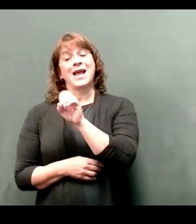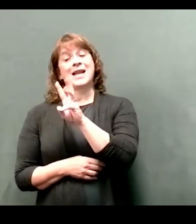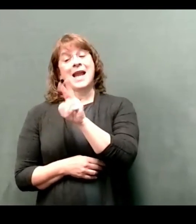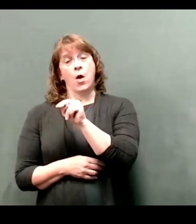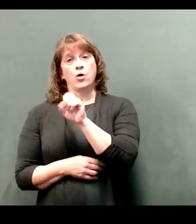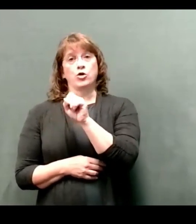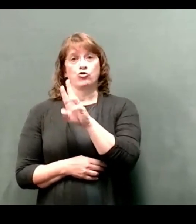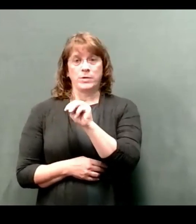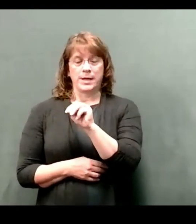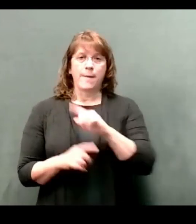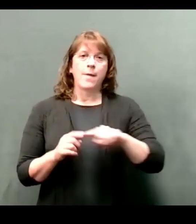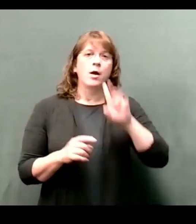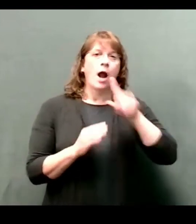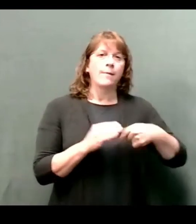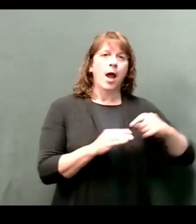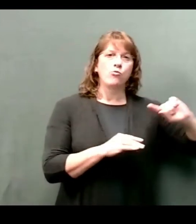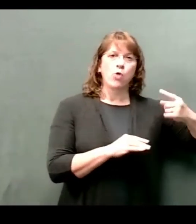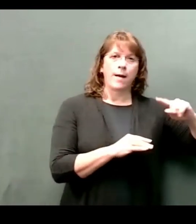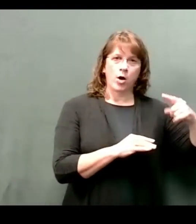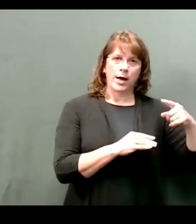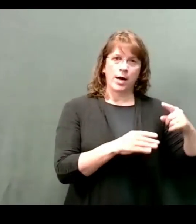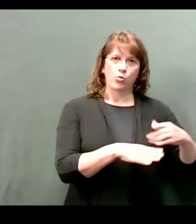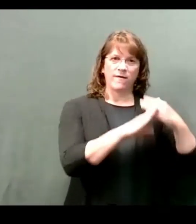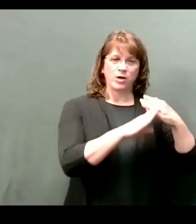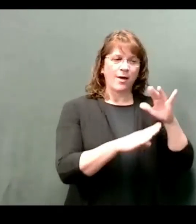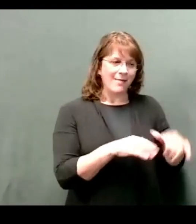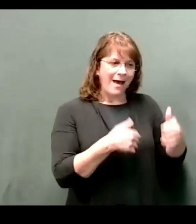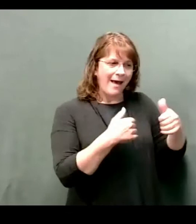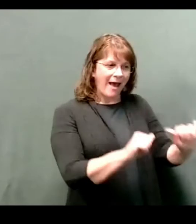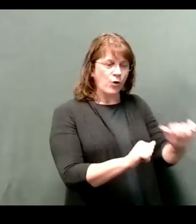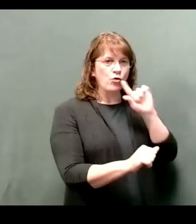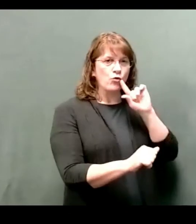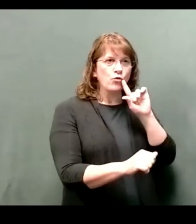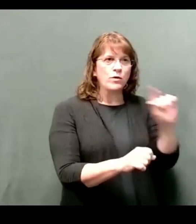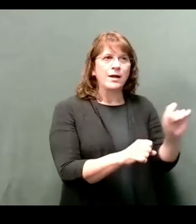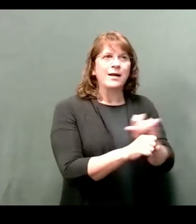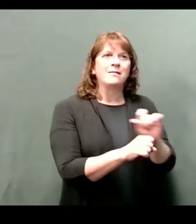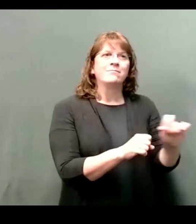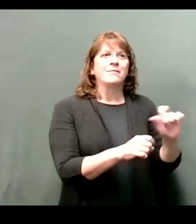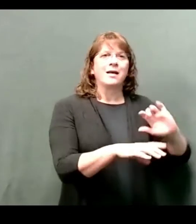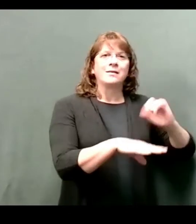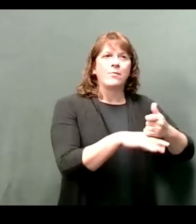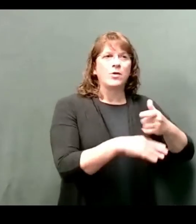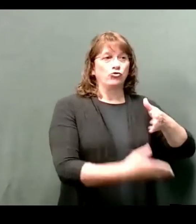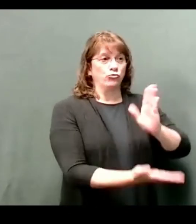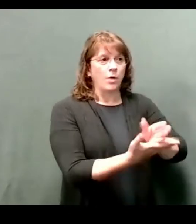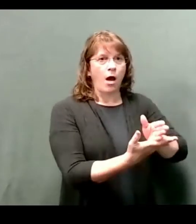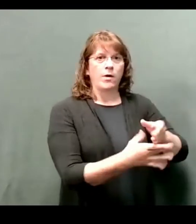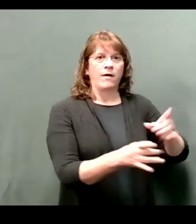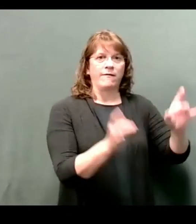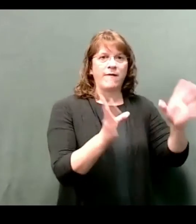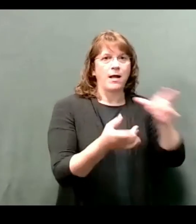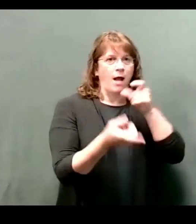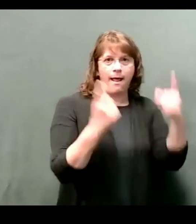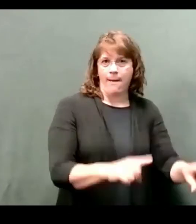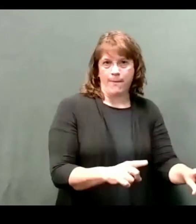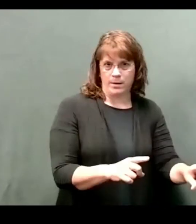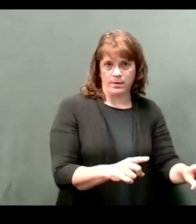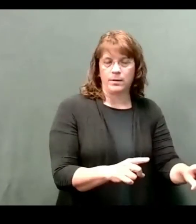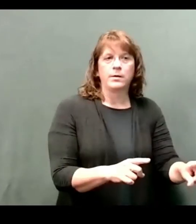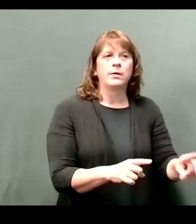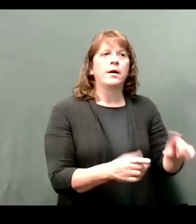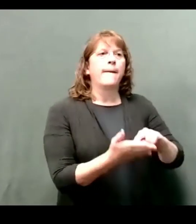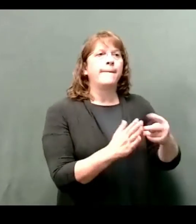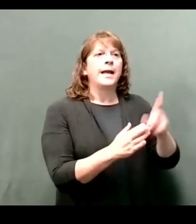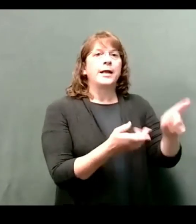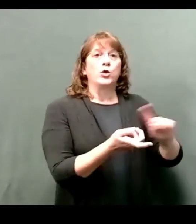when we're talking about primary prevention, we're talking about the prevention efforts that really exist to stop violence and abuse from happening in the first place. These are the ones that are meant to